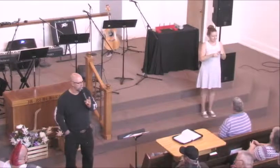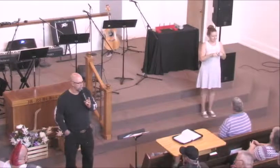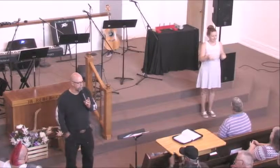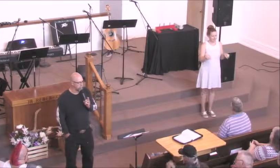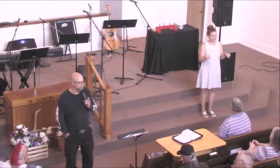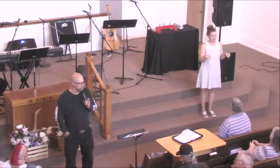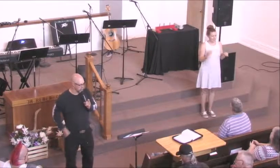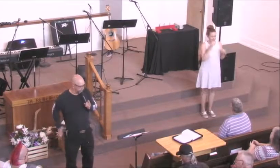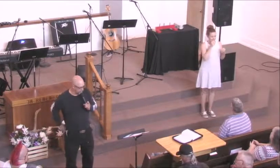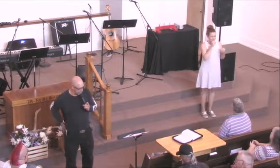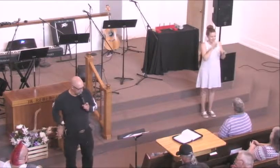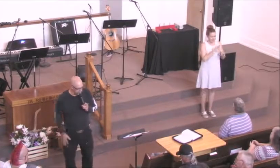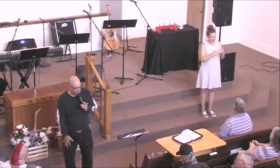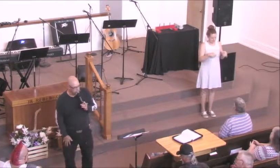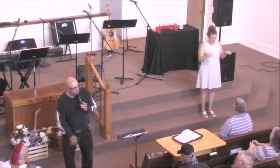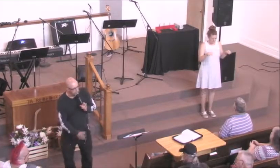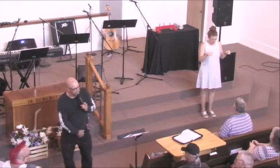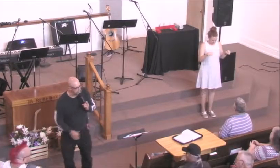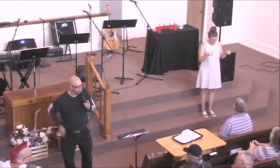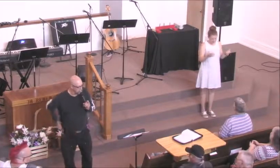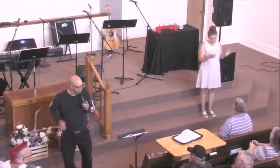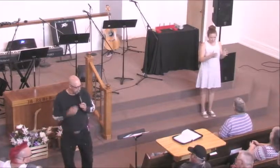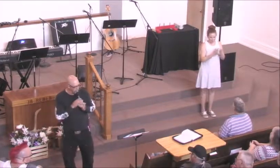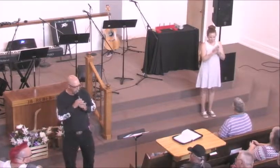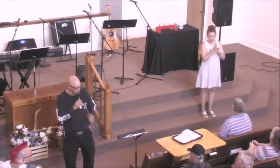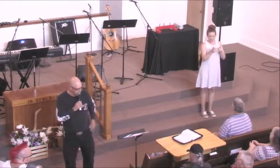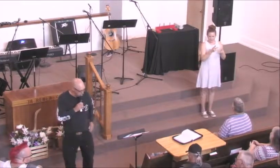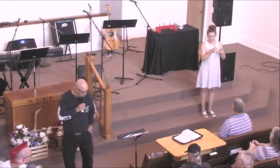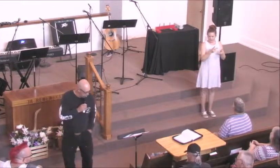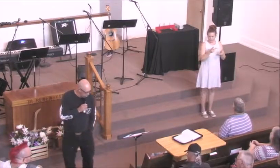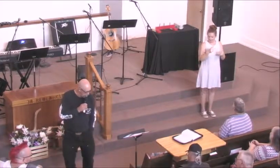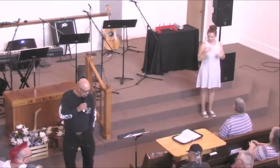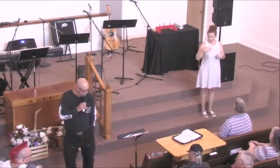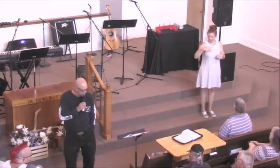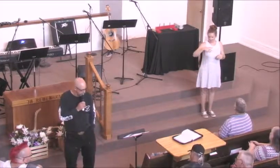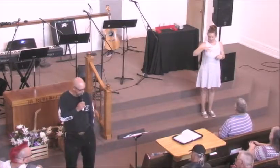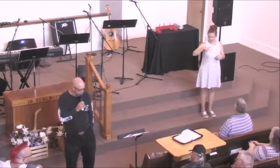We carry these poker chips around. I don't have one with me right now. You got one in your pocket?